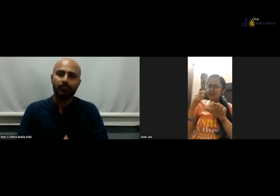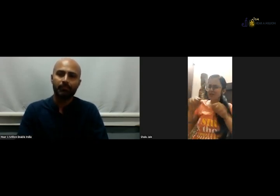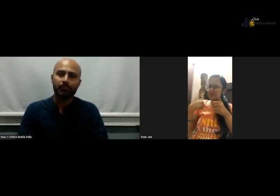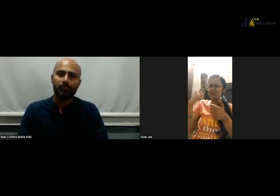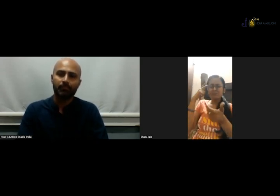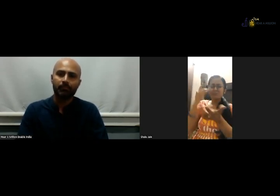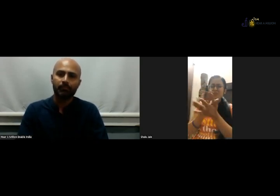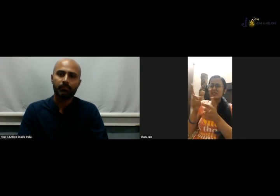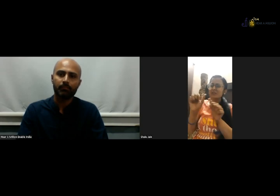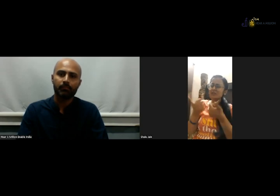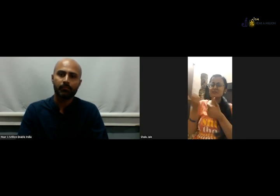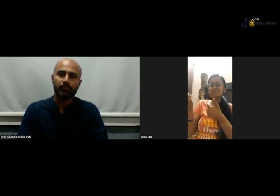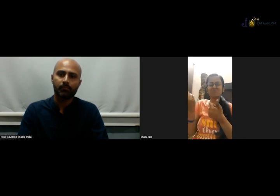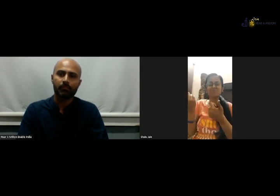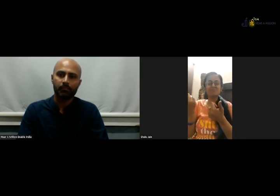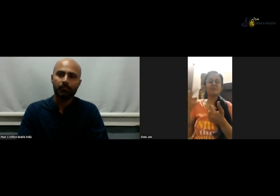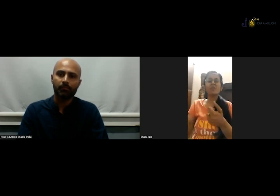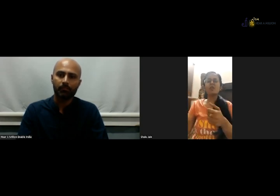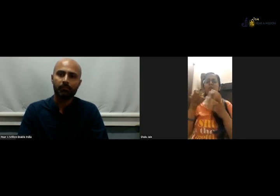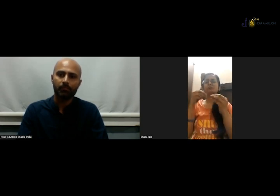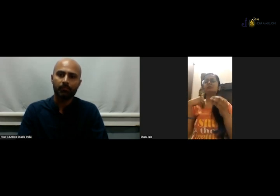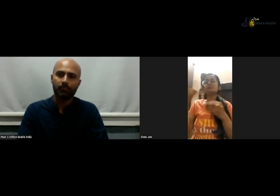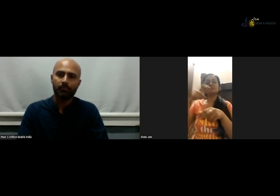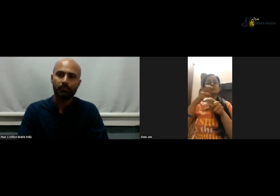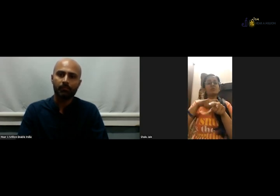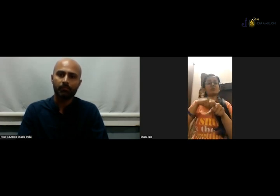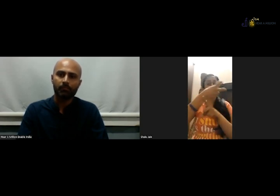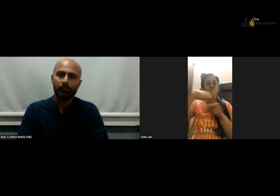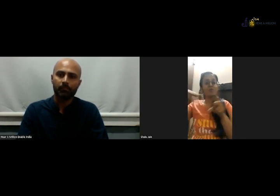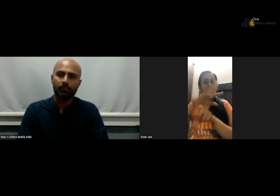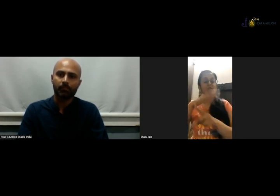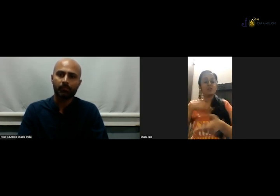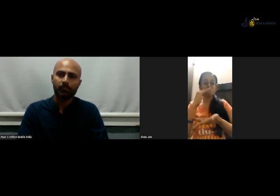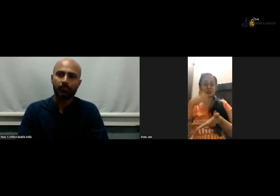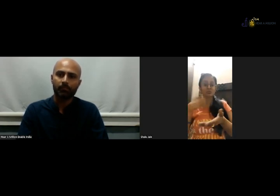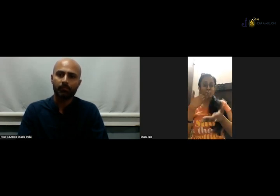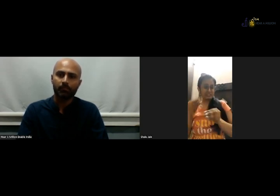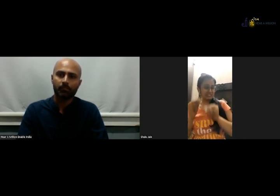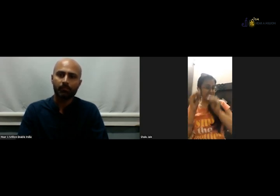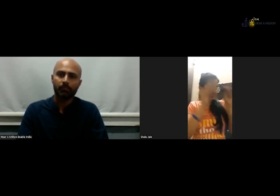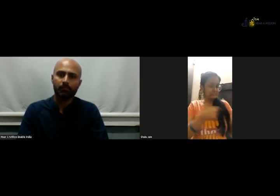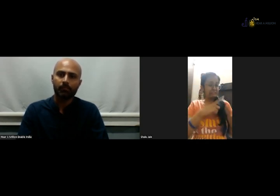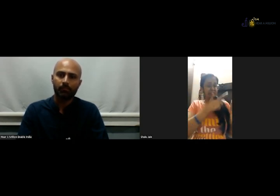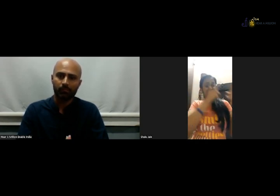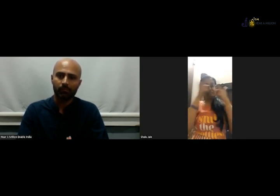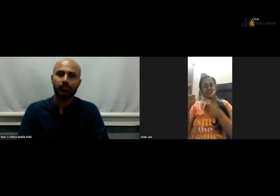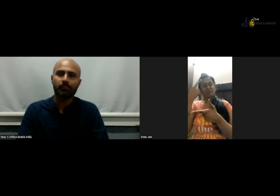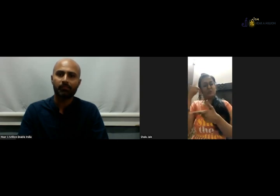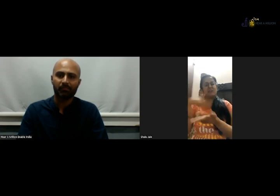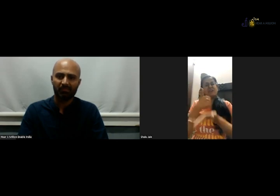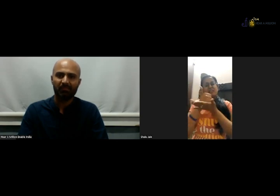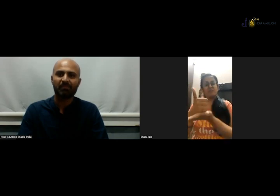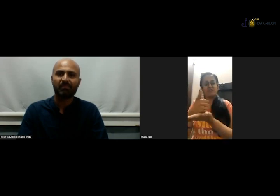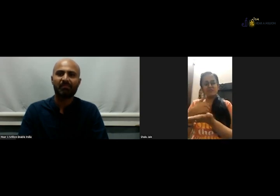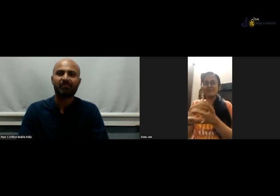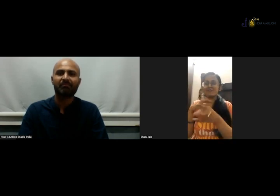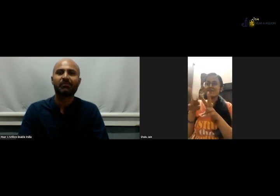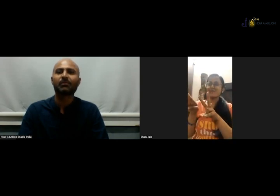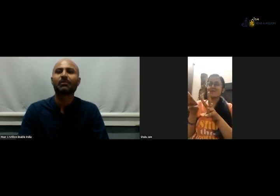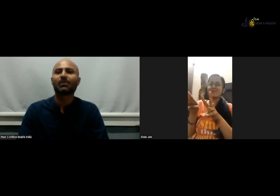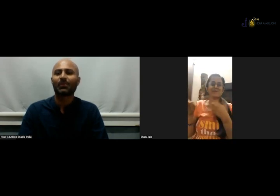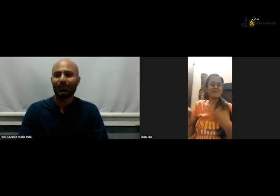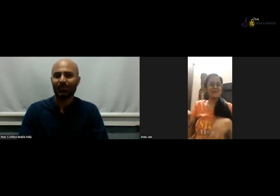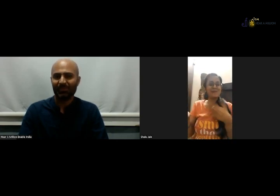she's no more with us. I couldn't believe she did it. She told me that, yeah, I have to drop my son as